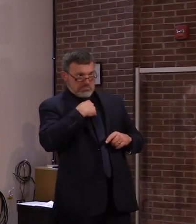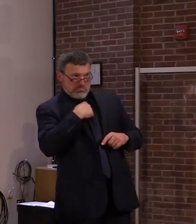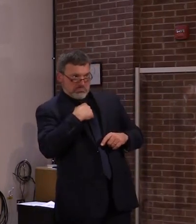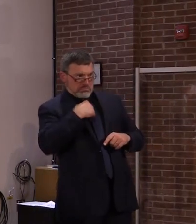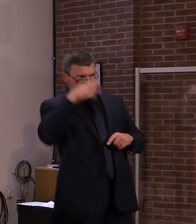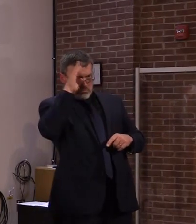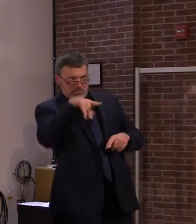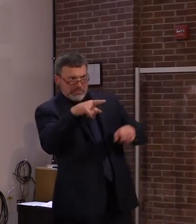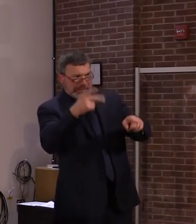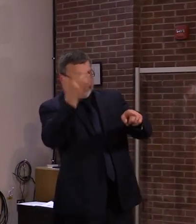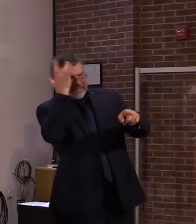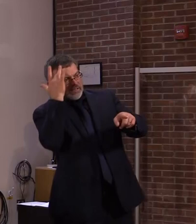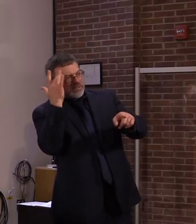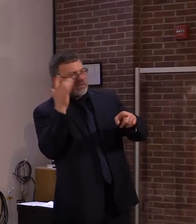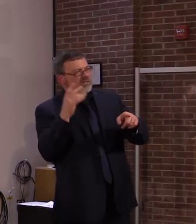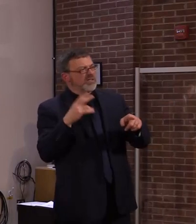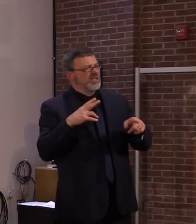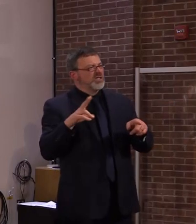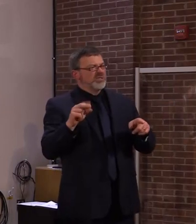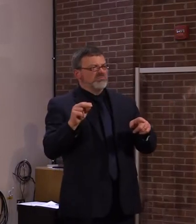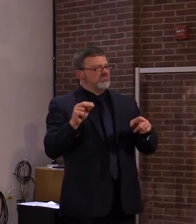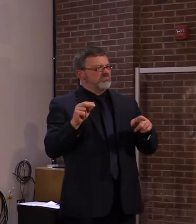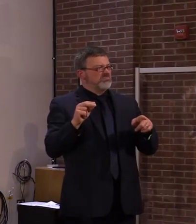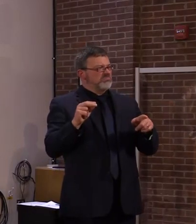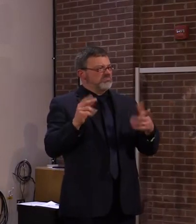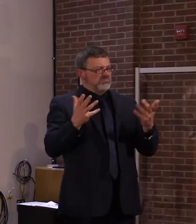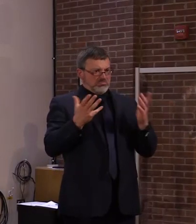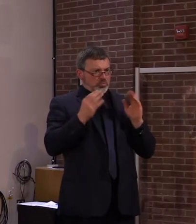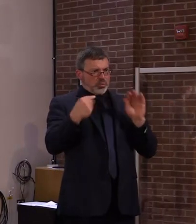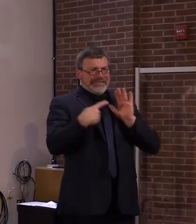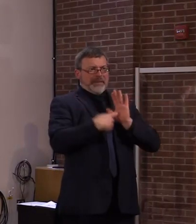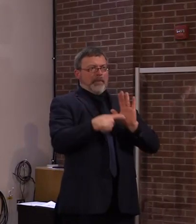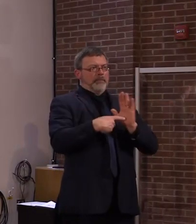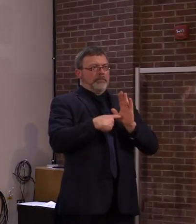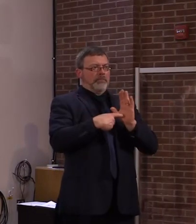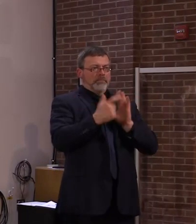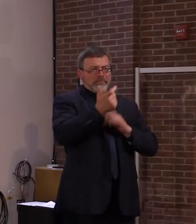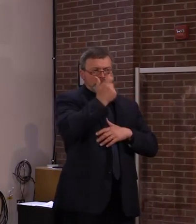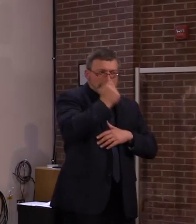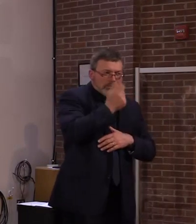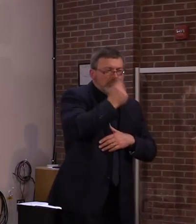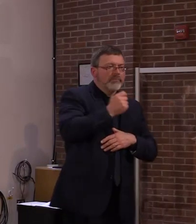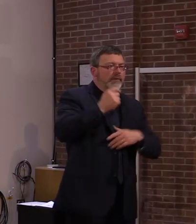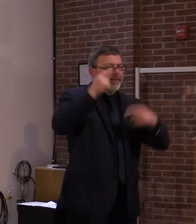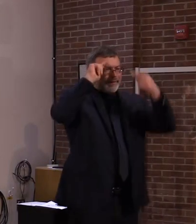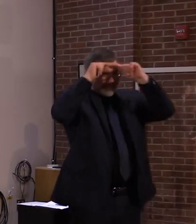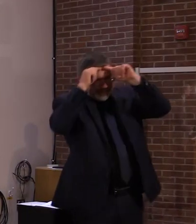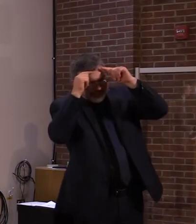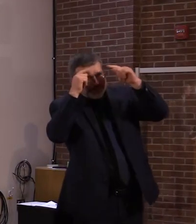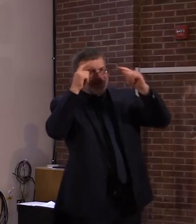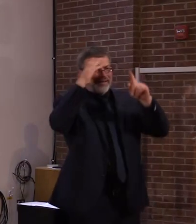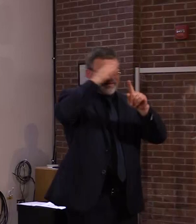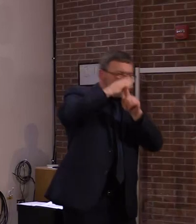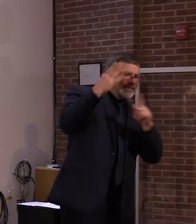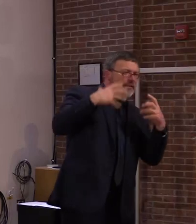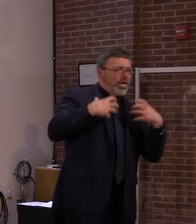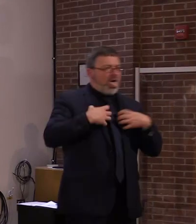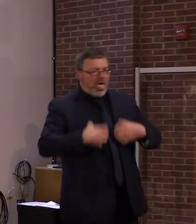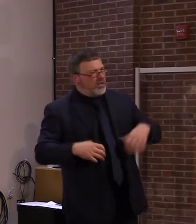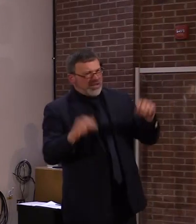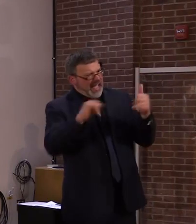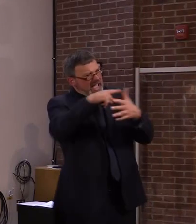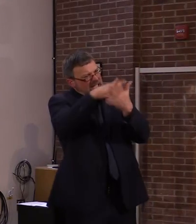actually are doing fine. So again, it's too sensitive as opposed to not picking up